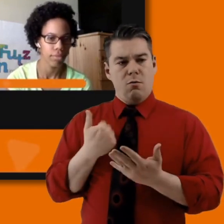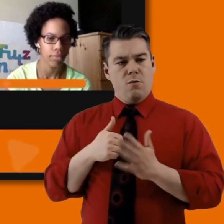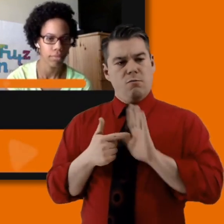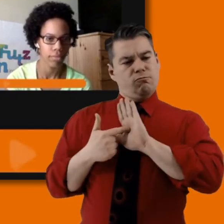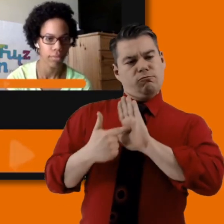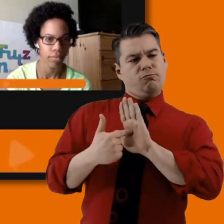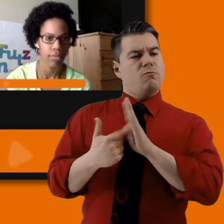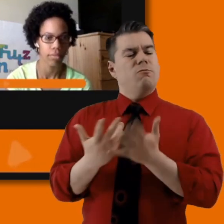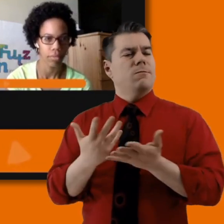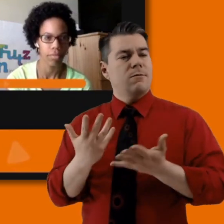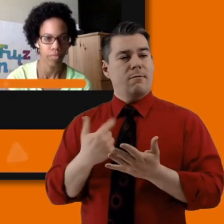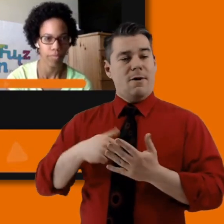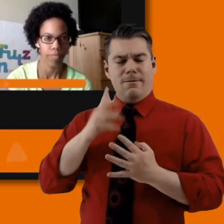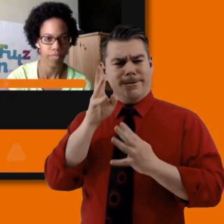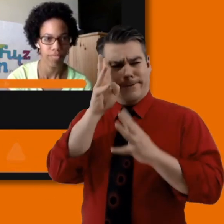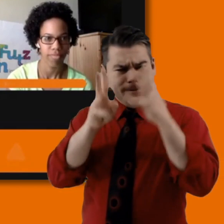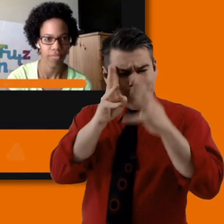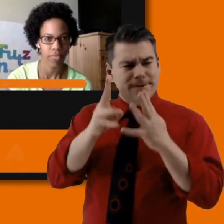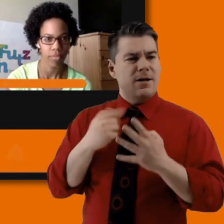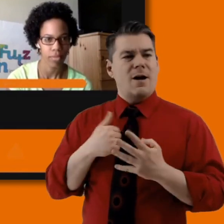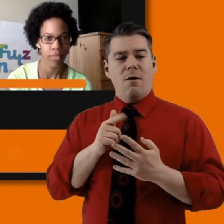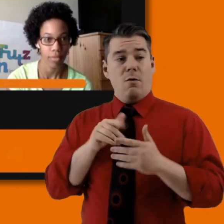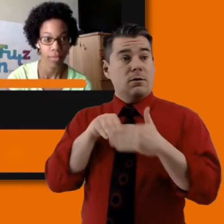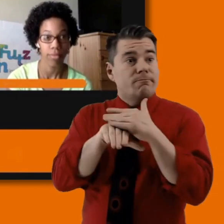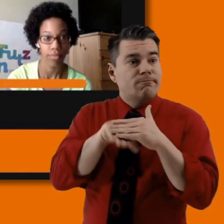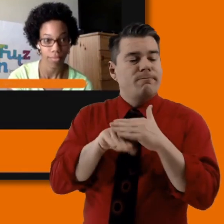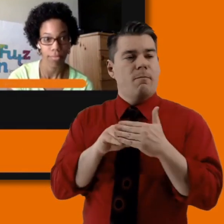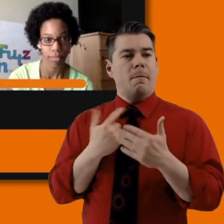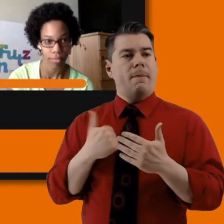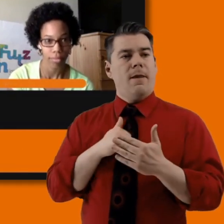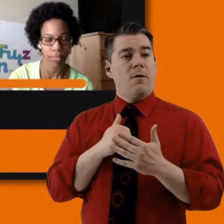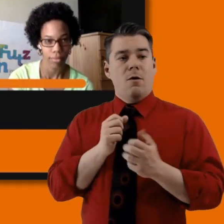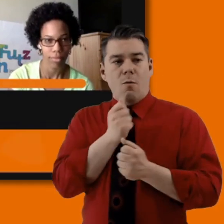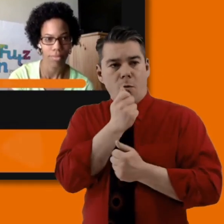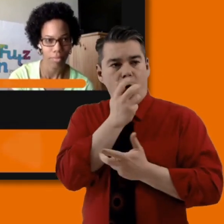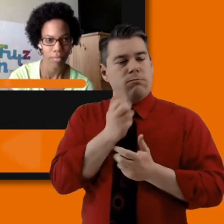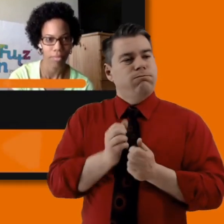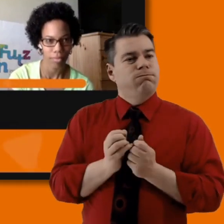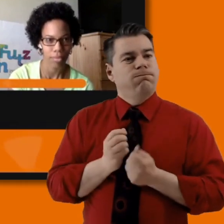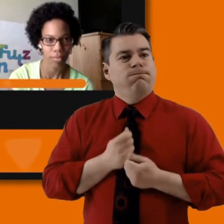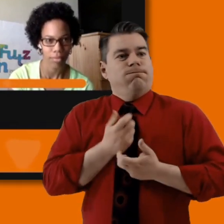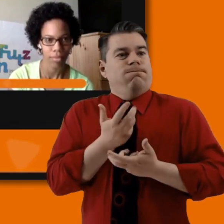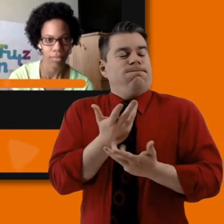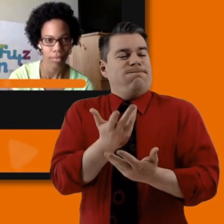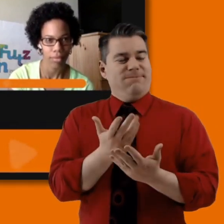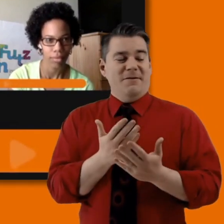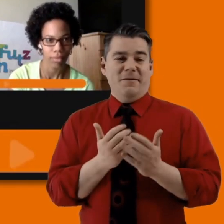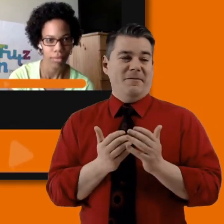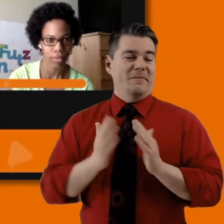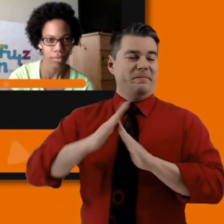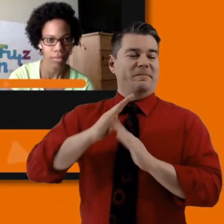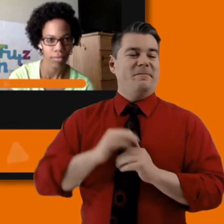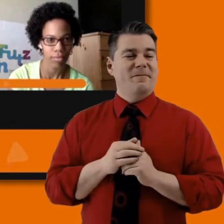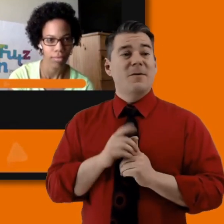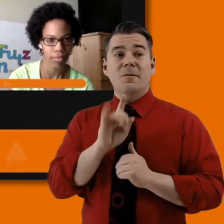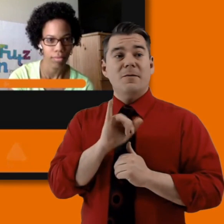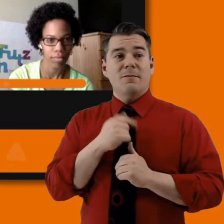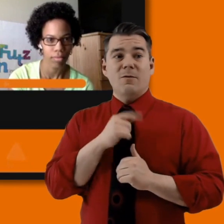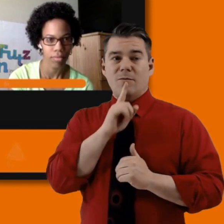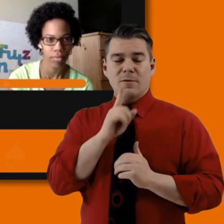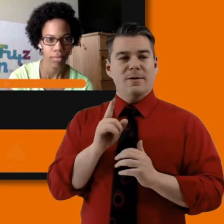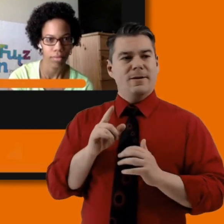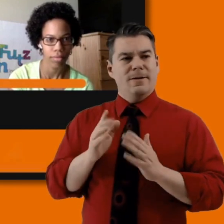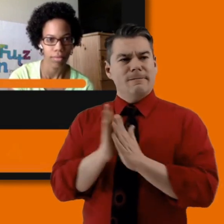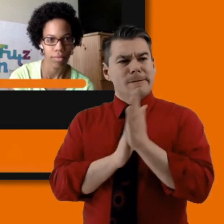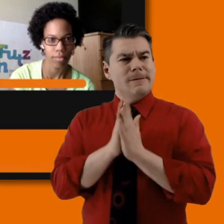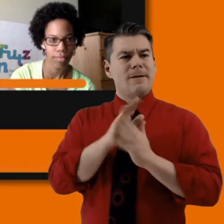our creativity, our accessibility, and our warmth, most of all. And I'm also really passionate about finding new